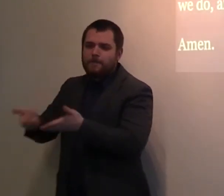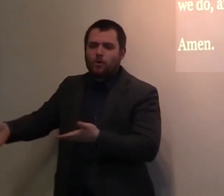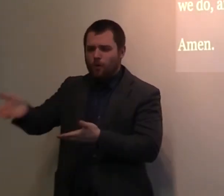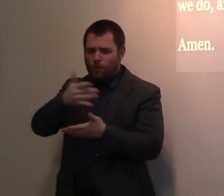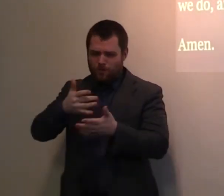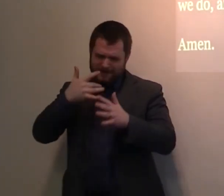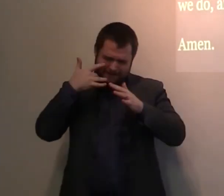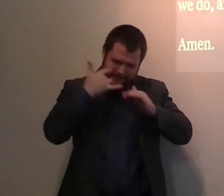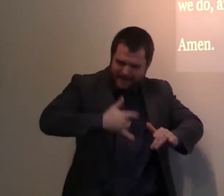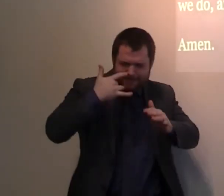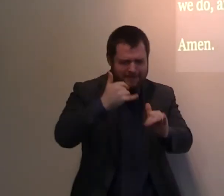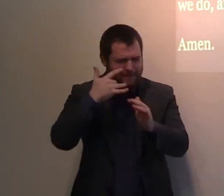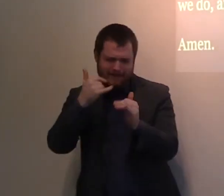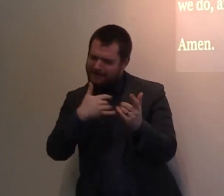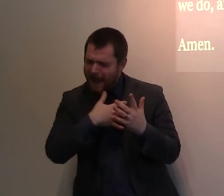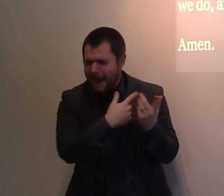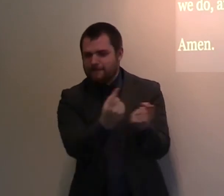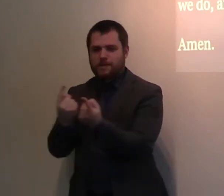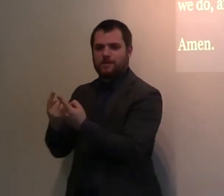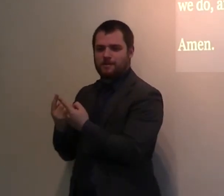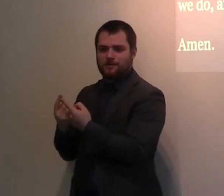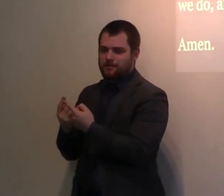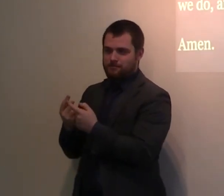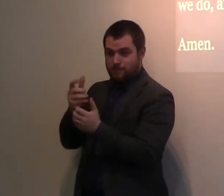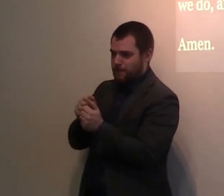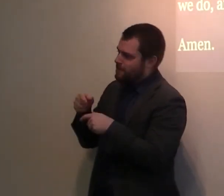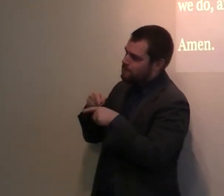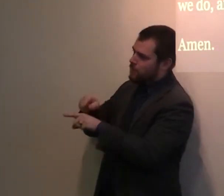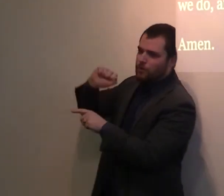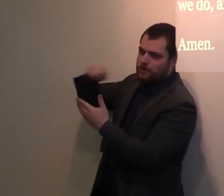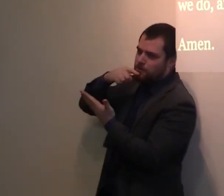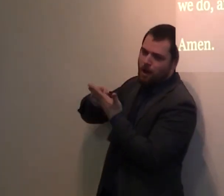everything we do and follow His commands. Amen.